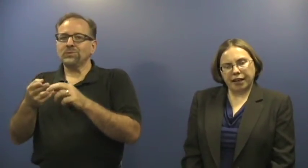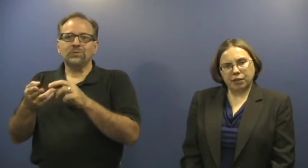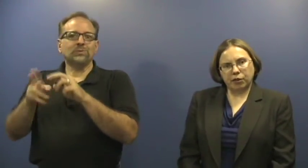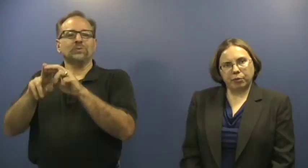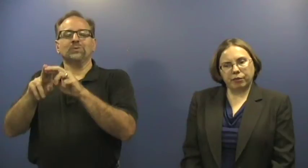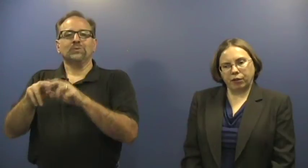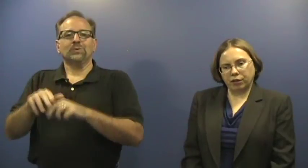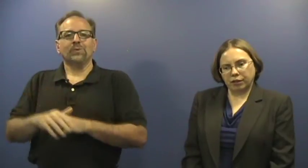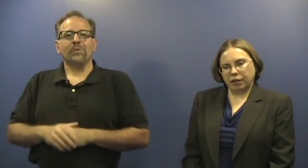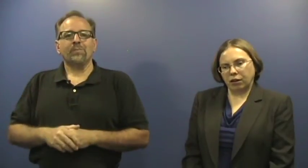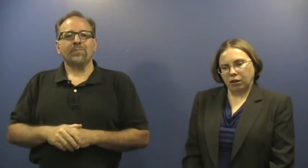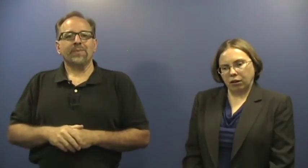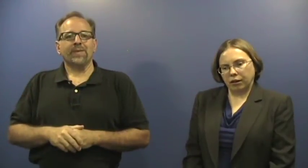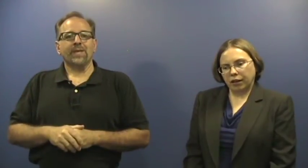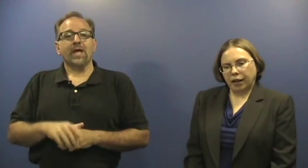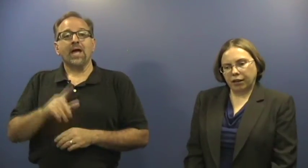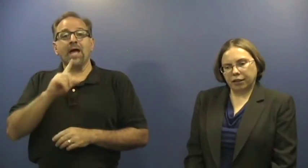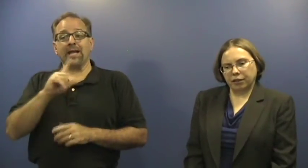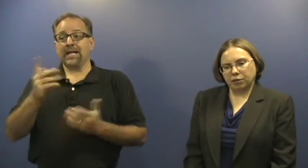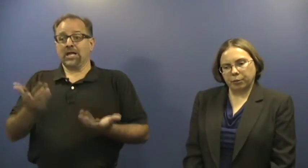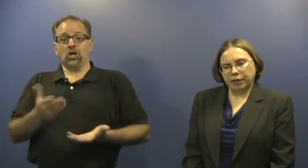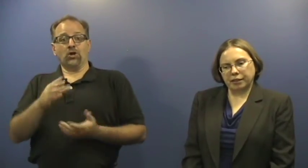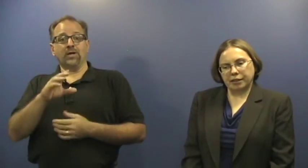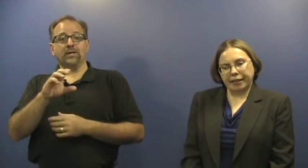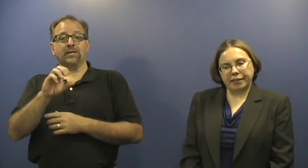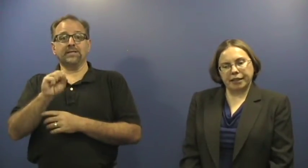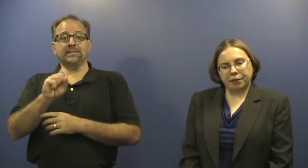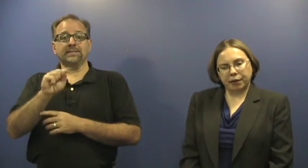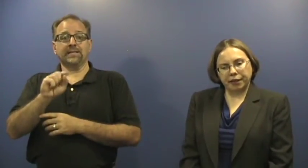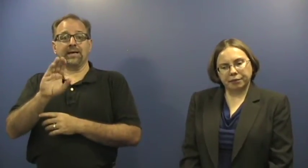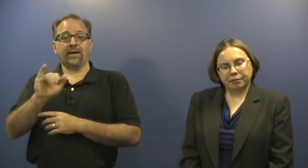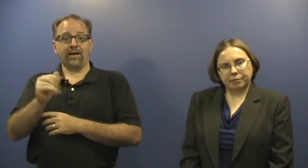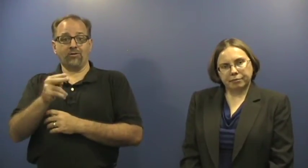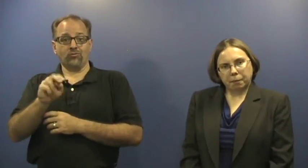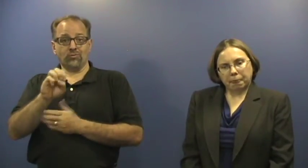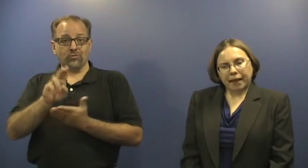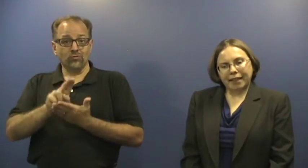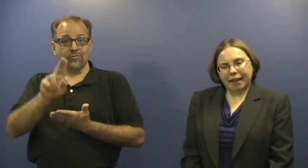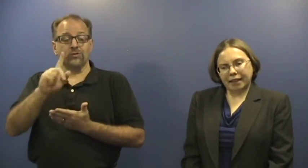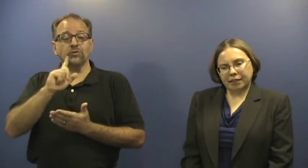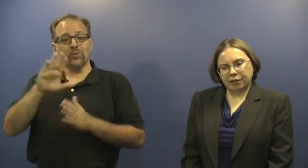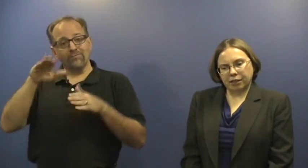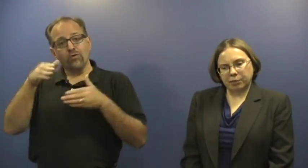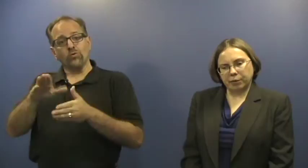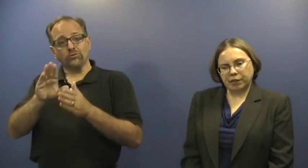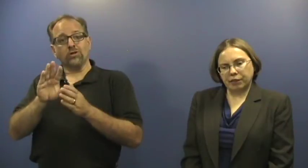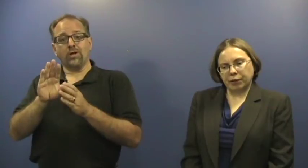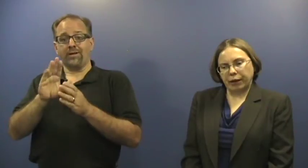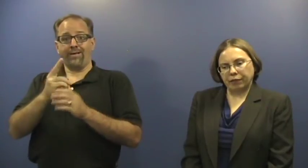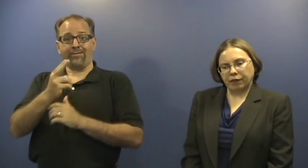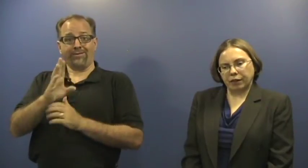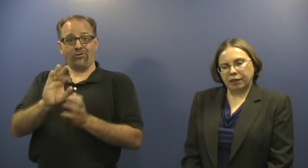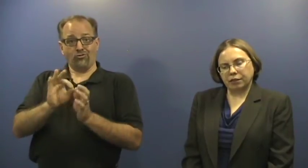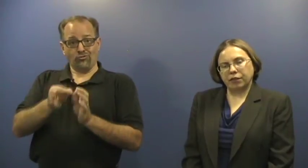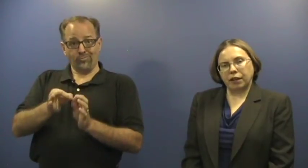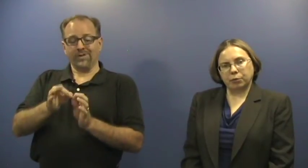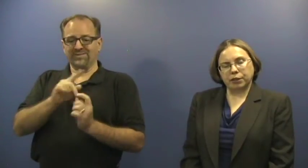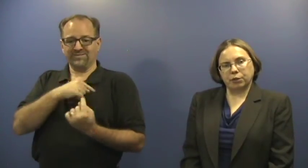we've been focusing on healthcare interpreting since 1983. And the Cady Center has been receiving grant funding to develop resources